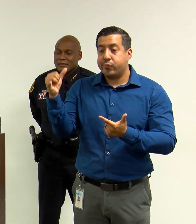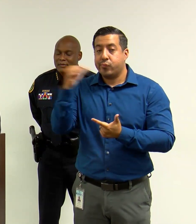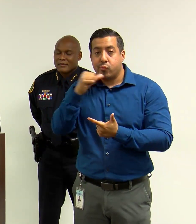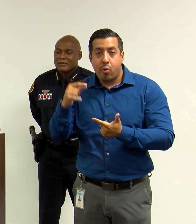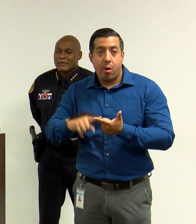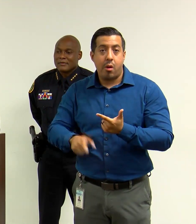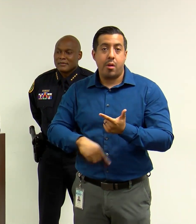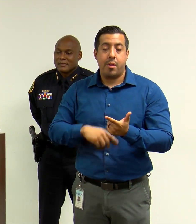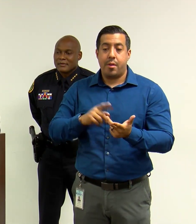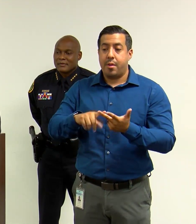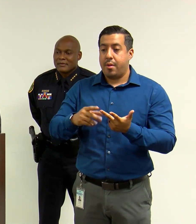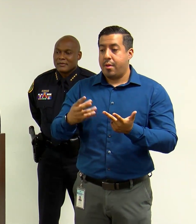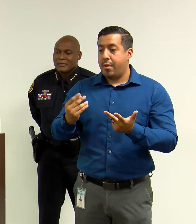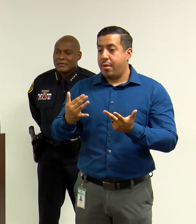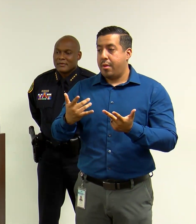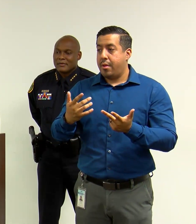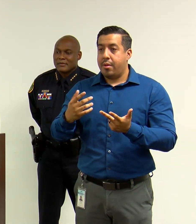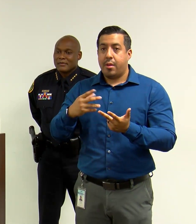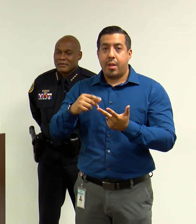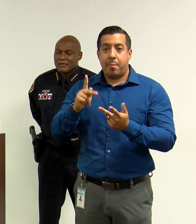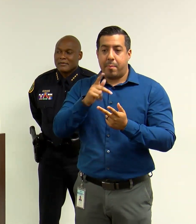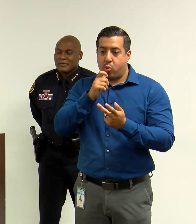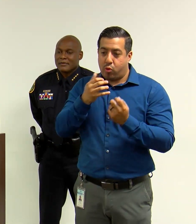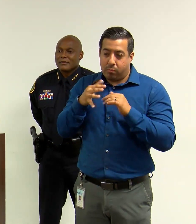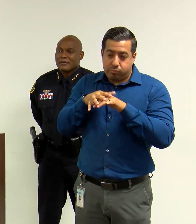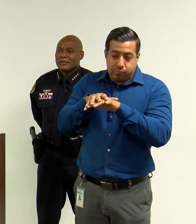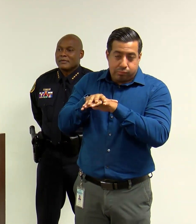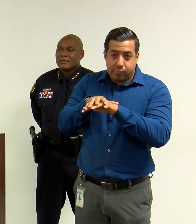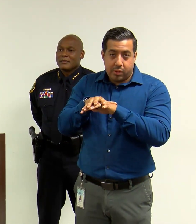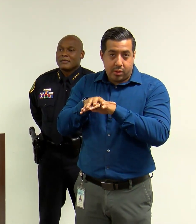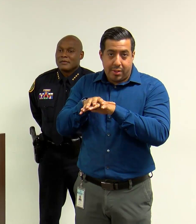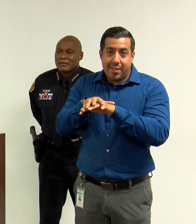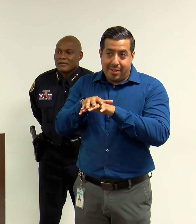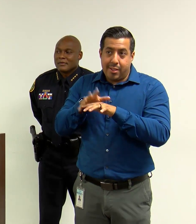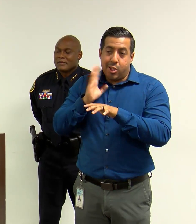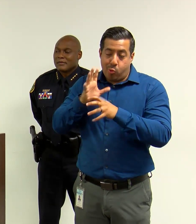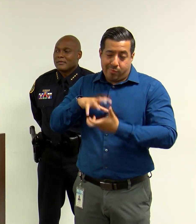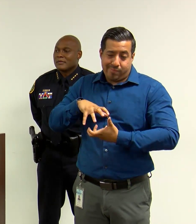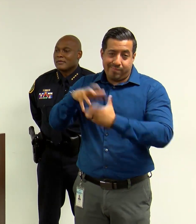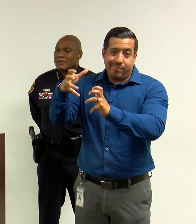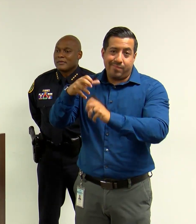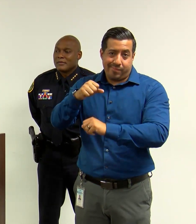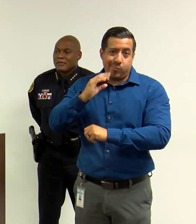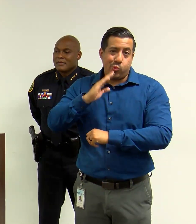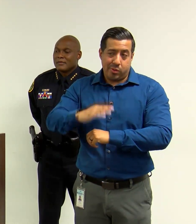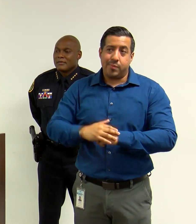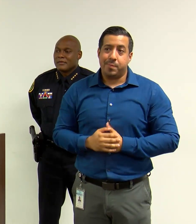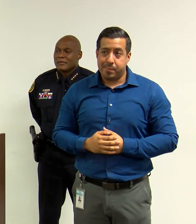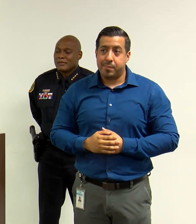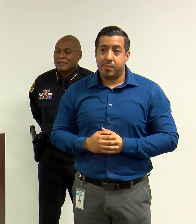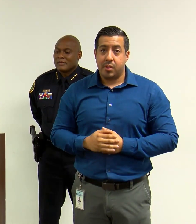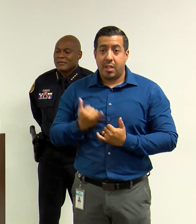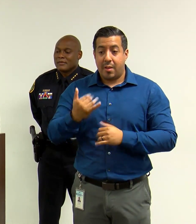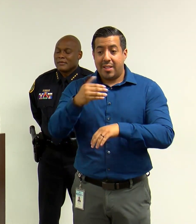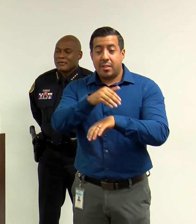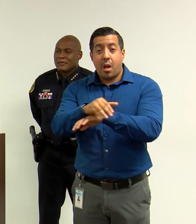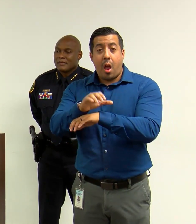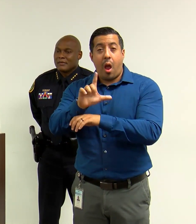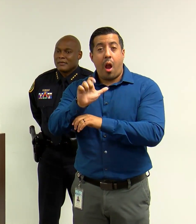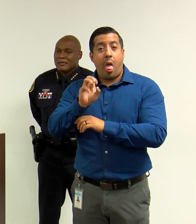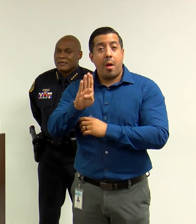and people in close proximity, bad things can happen. And so when nightclubs,